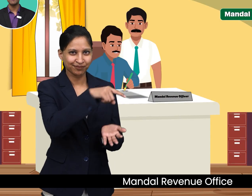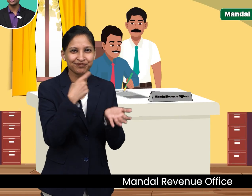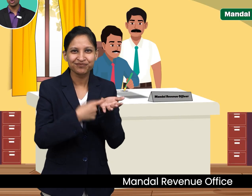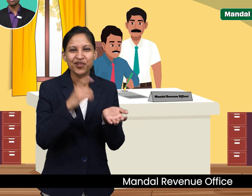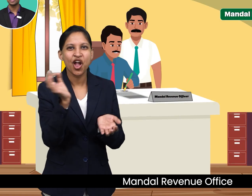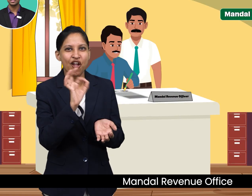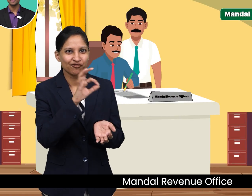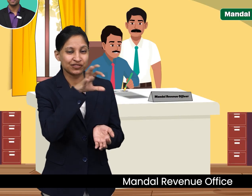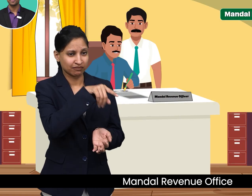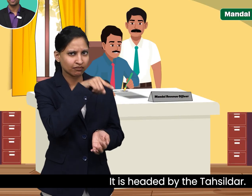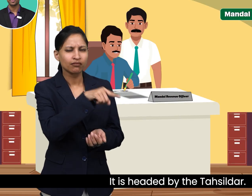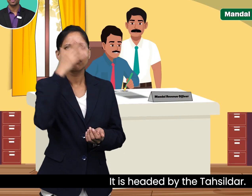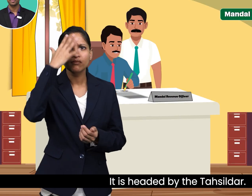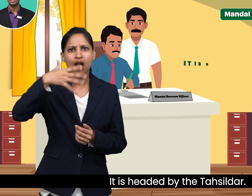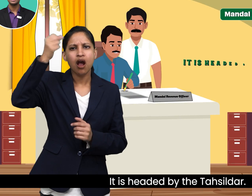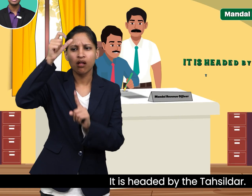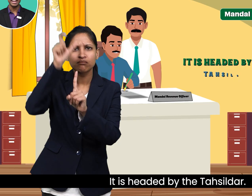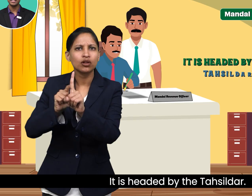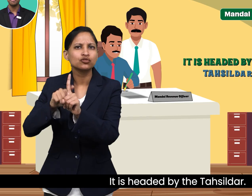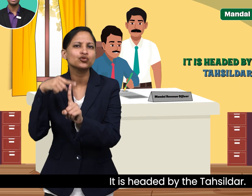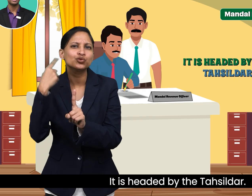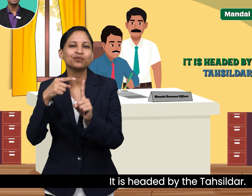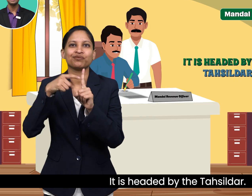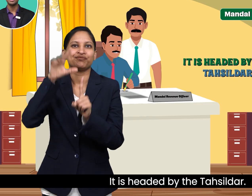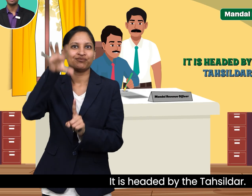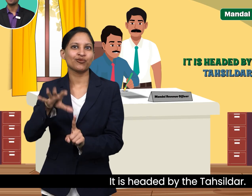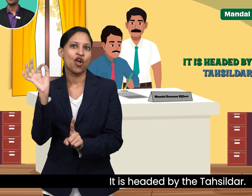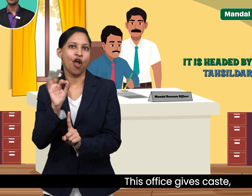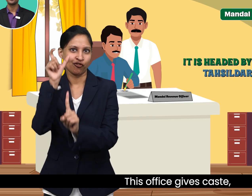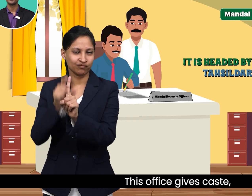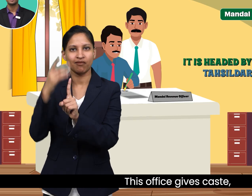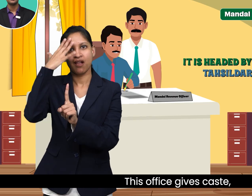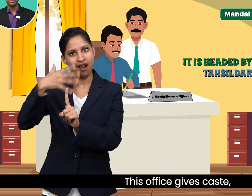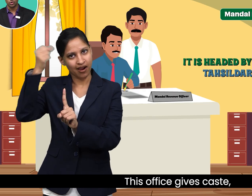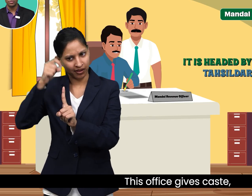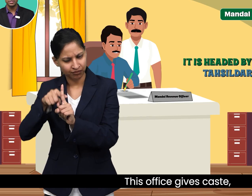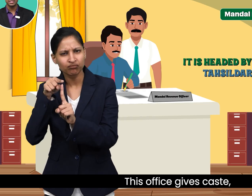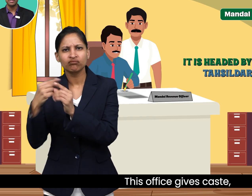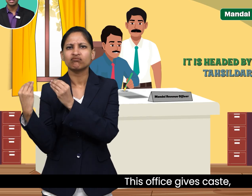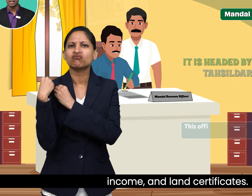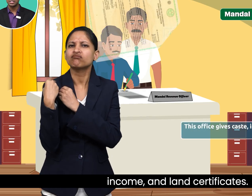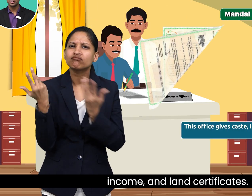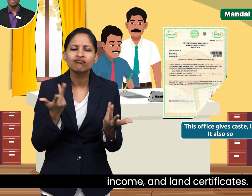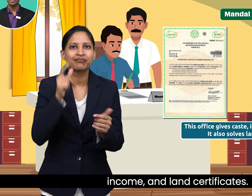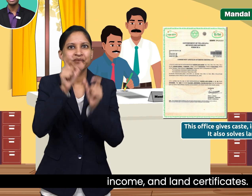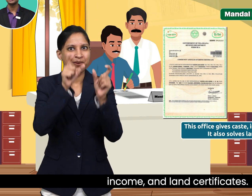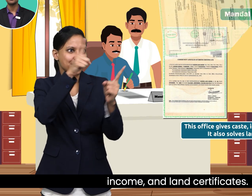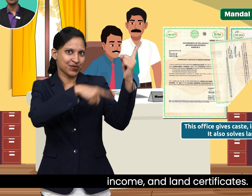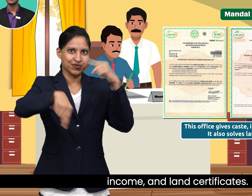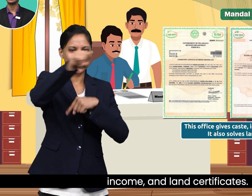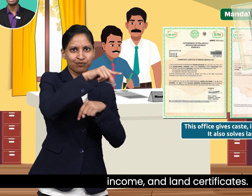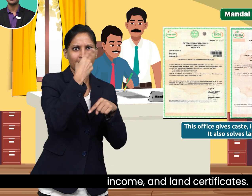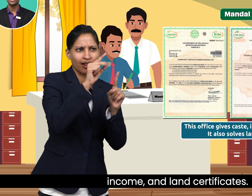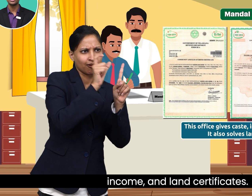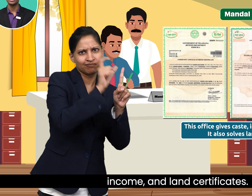Mandal Revenue Office. It is headed by the Tahsildar. This office gives caste,